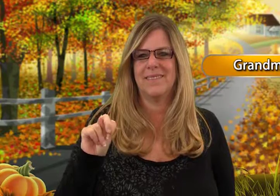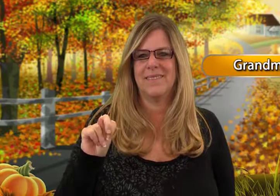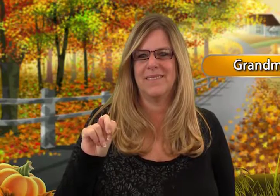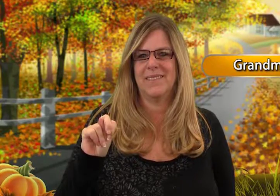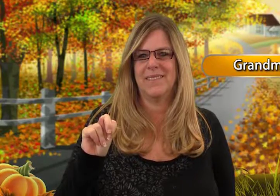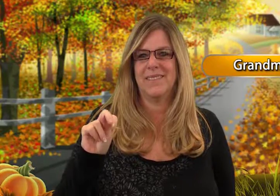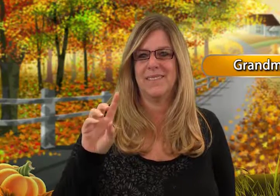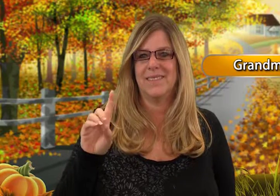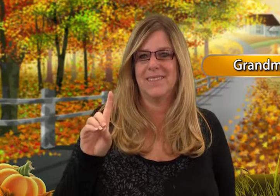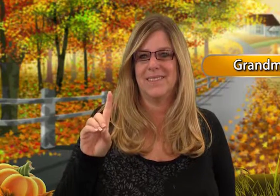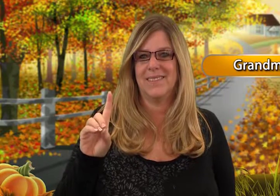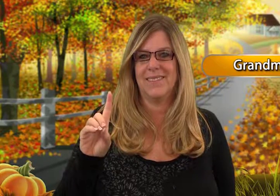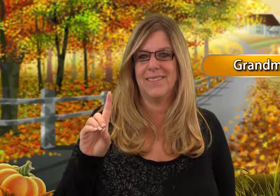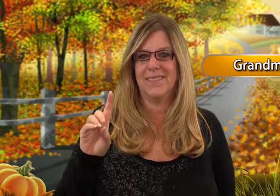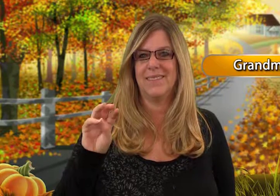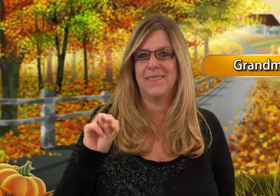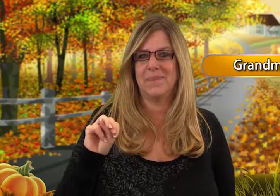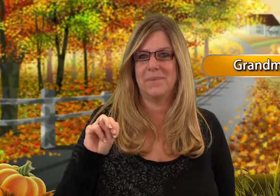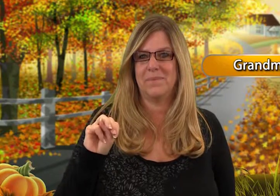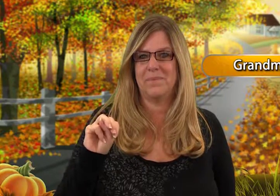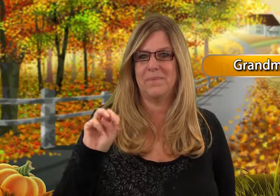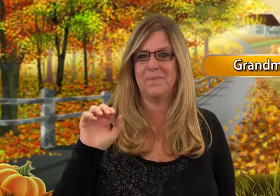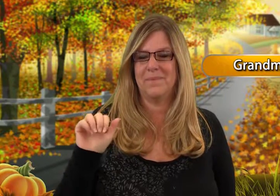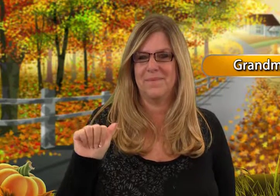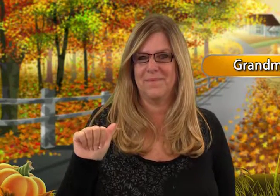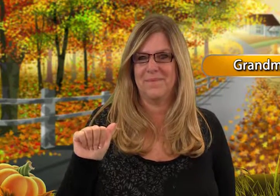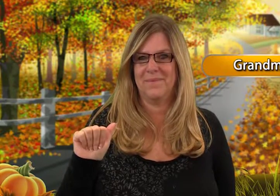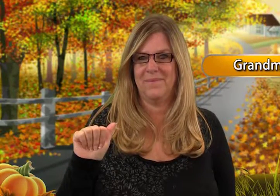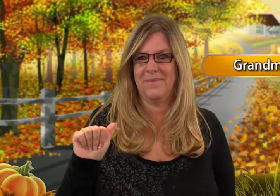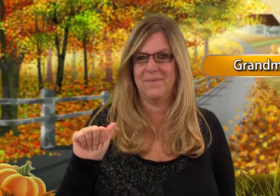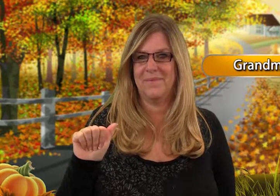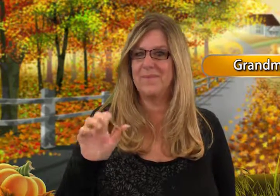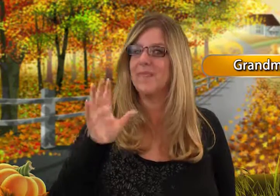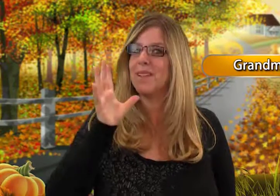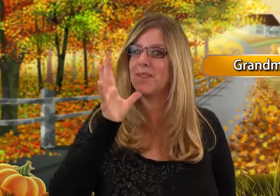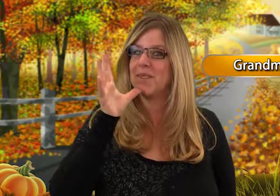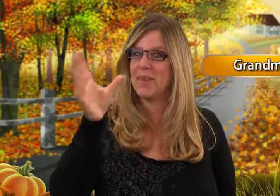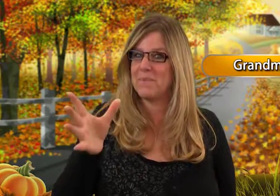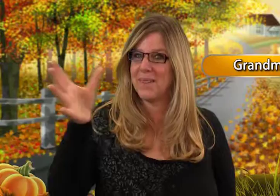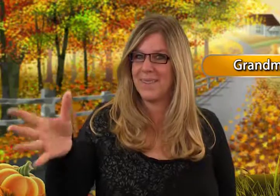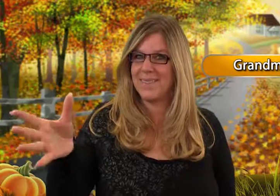Grandma. Grandma.